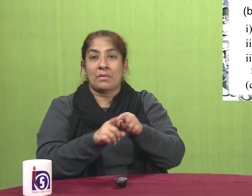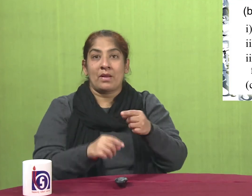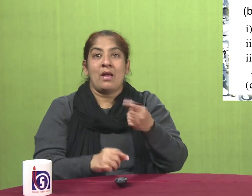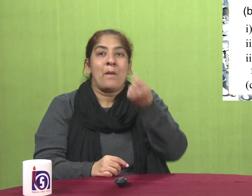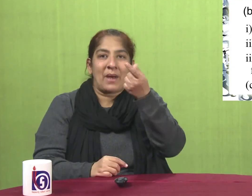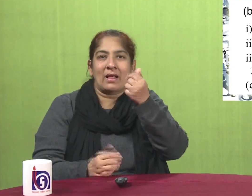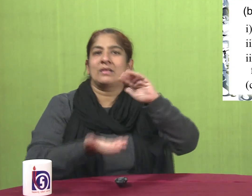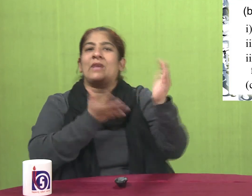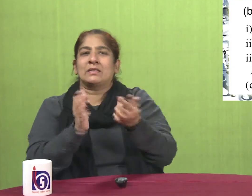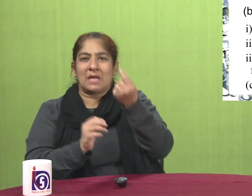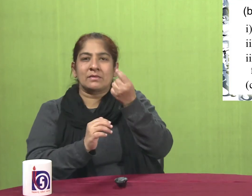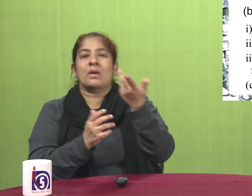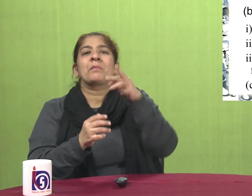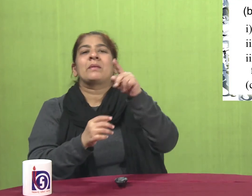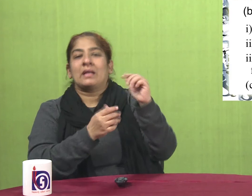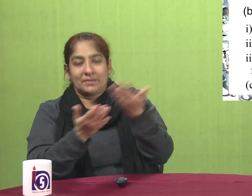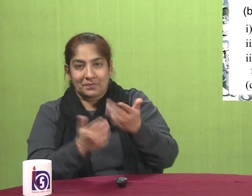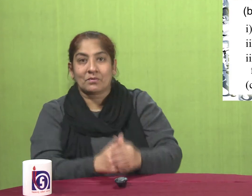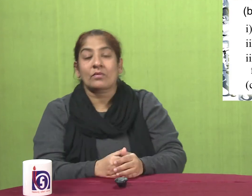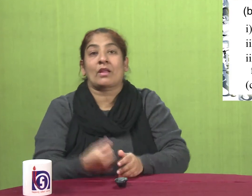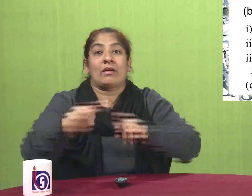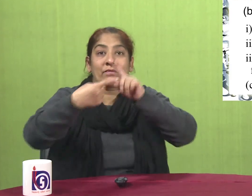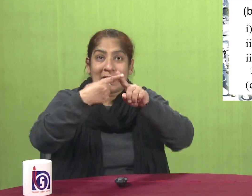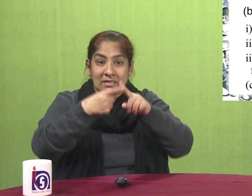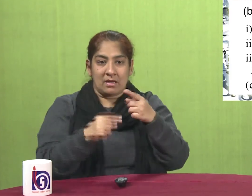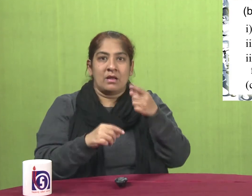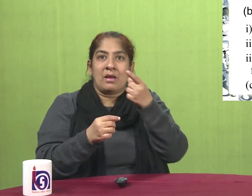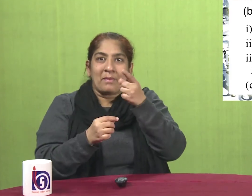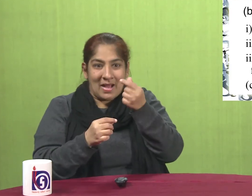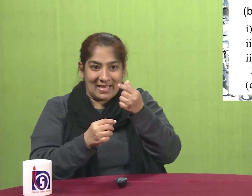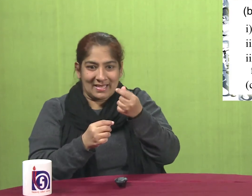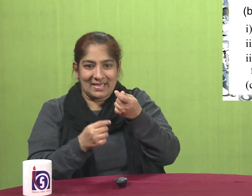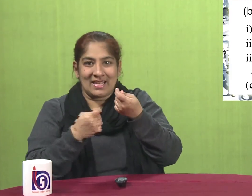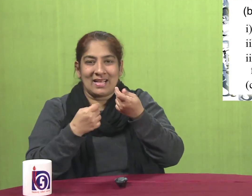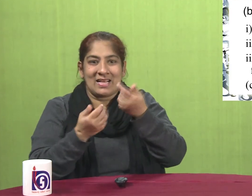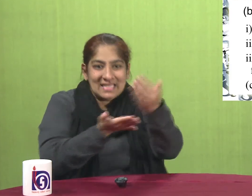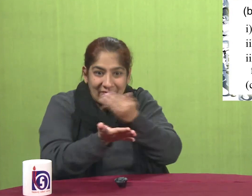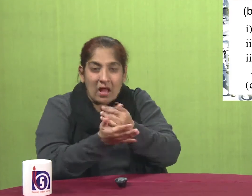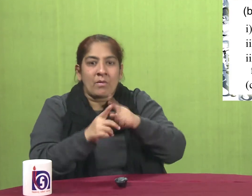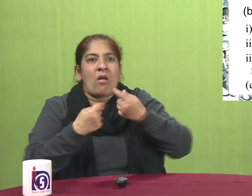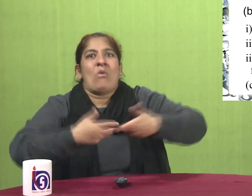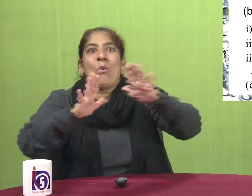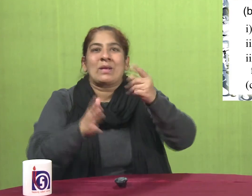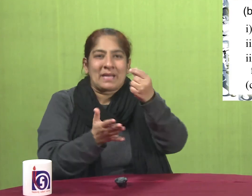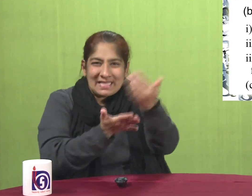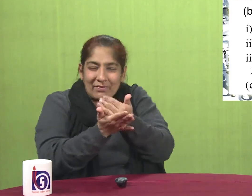Then there are financial services. First is savings schemes.